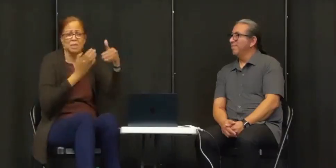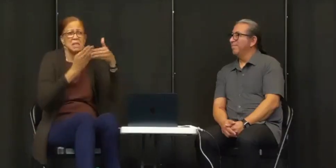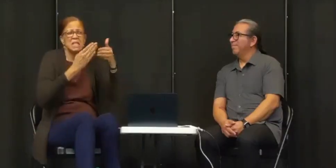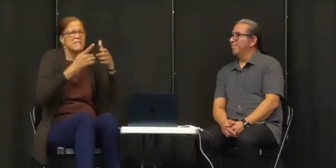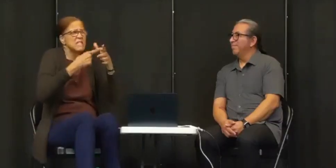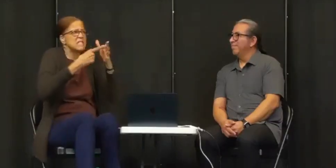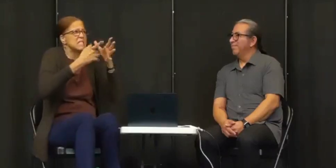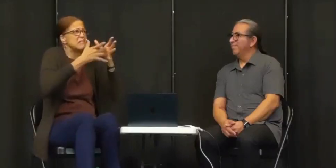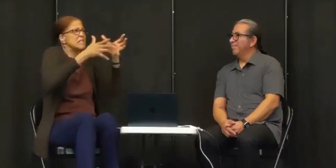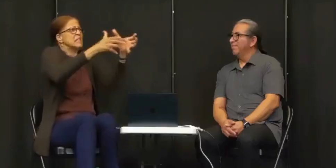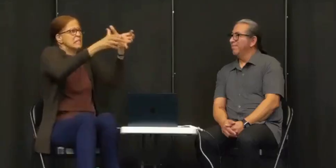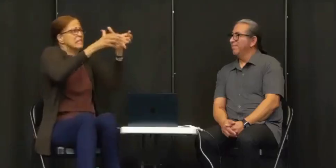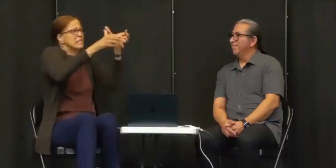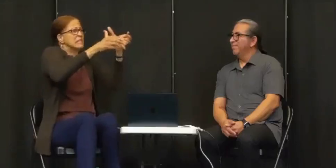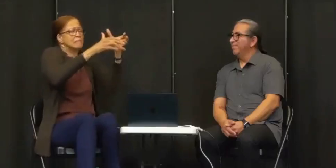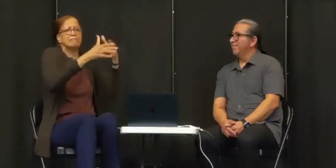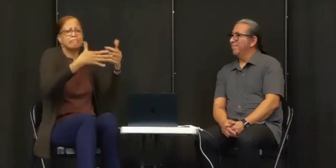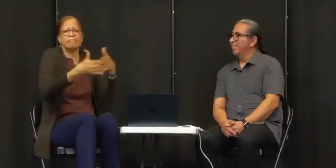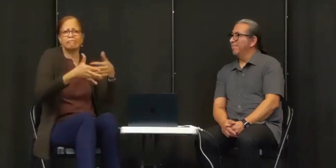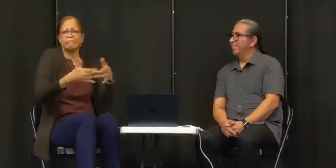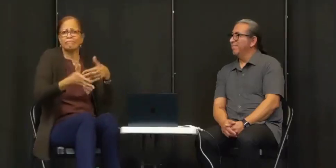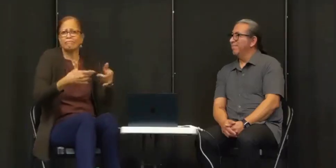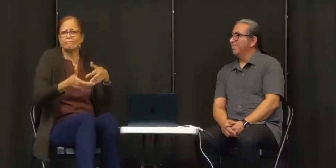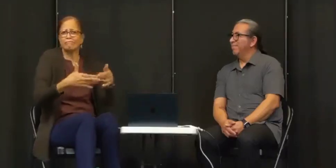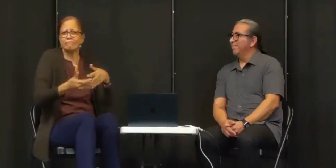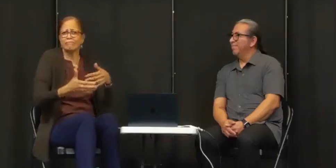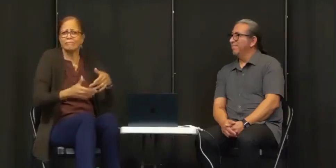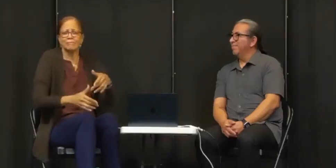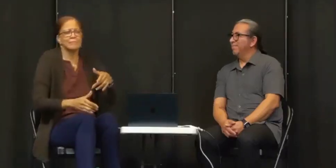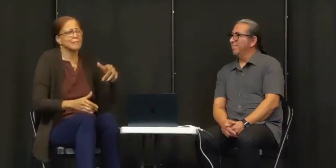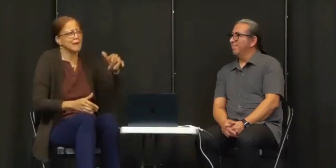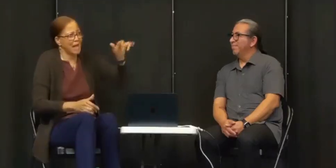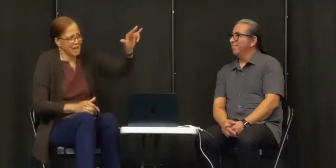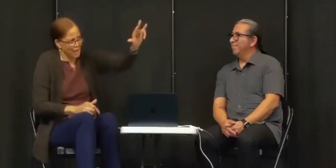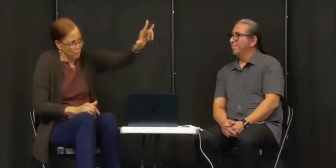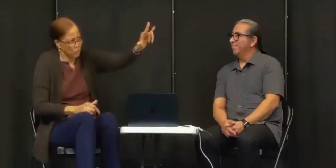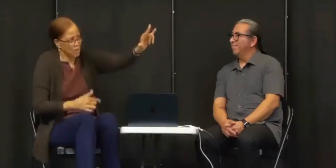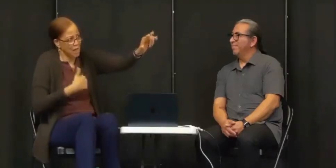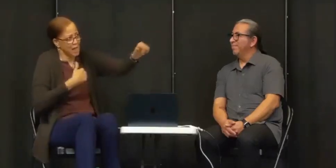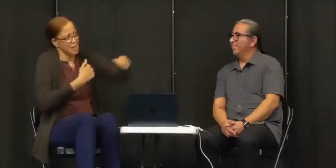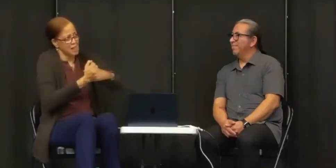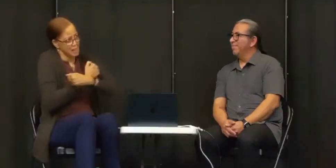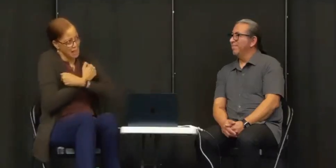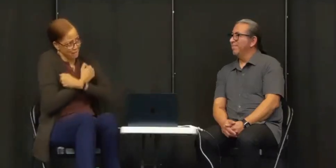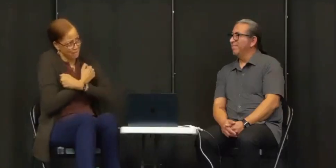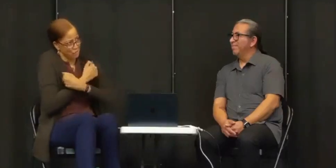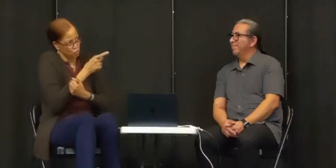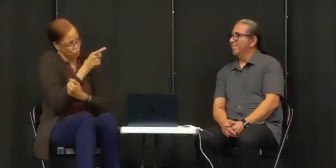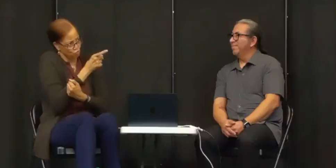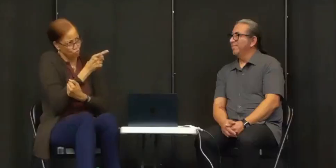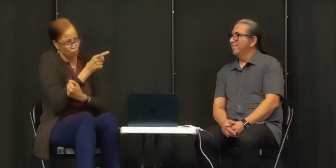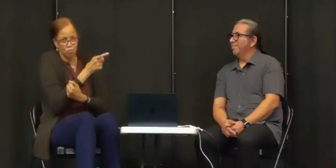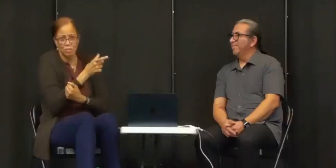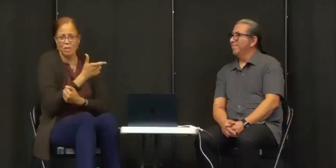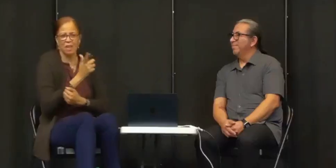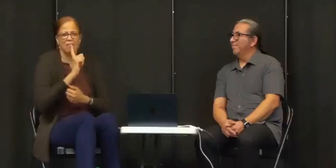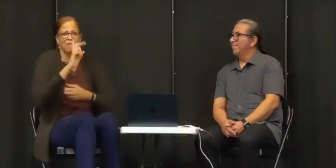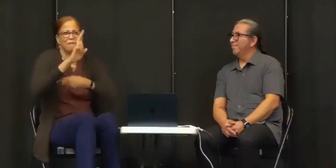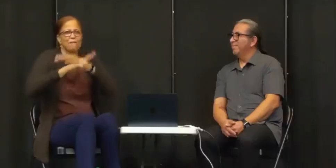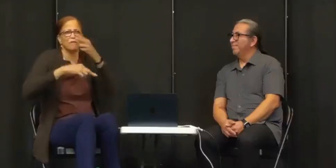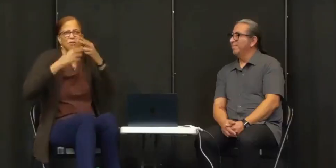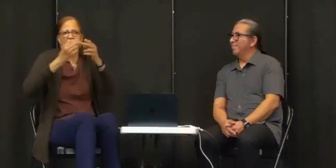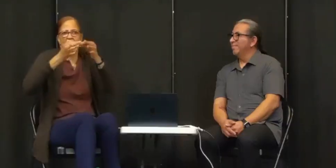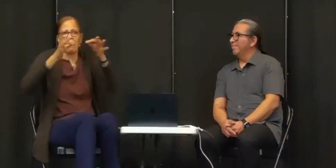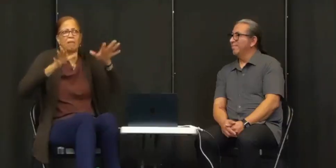love you. You can gesture it like that. Even if you're like, oh, I have had it up to here with you. I also love